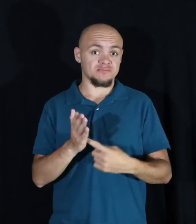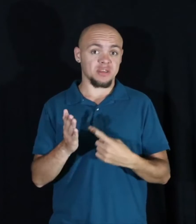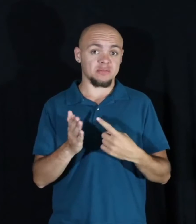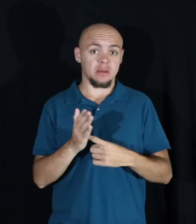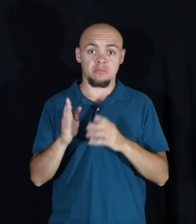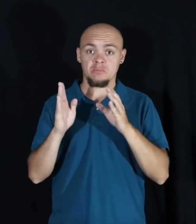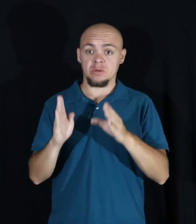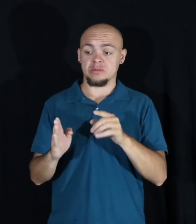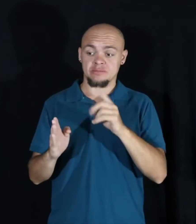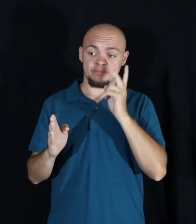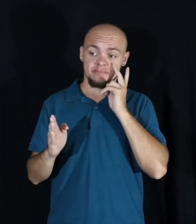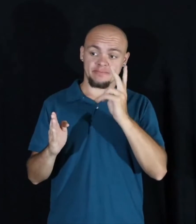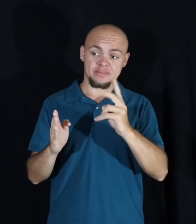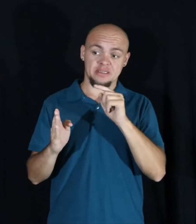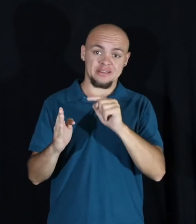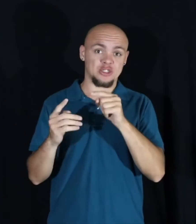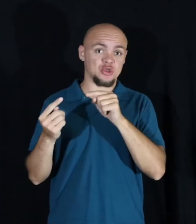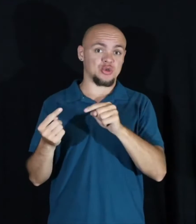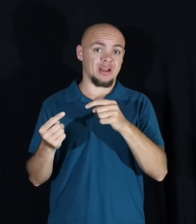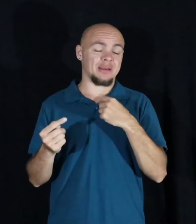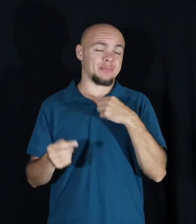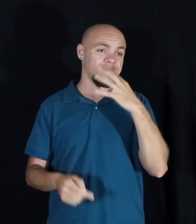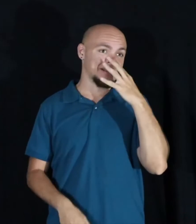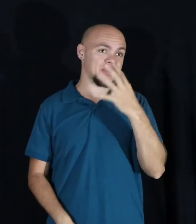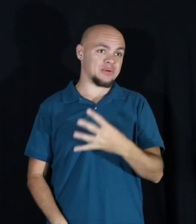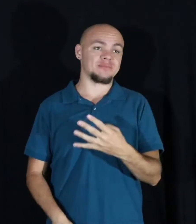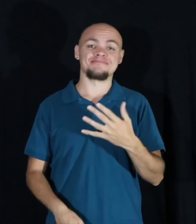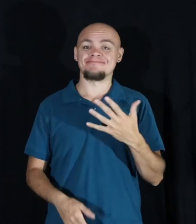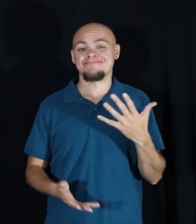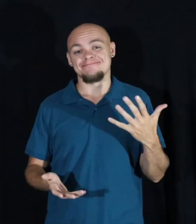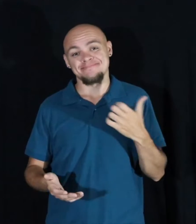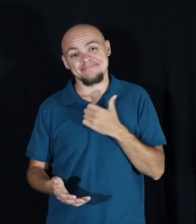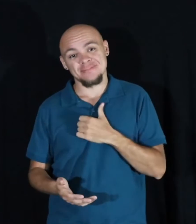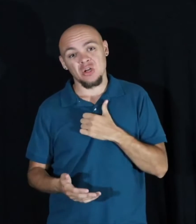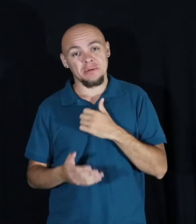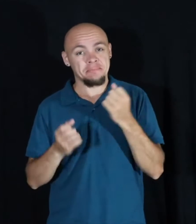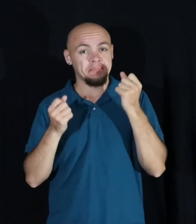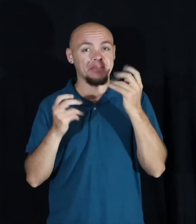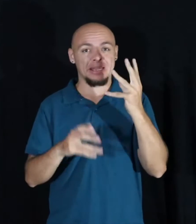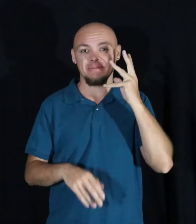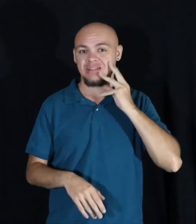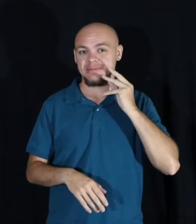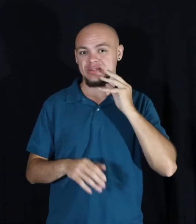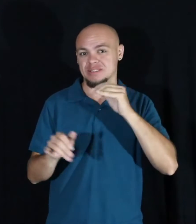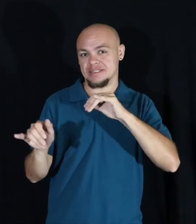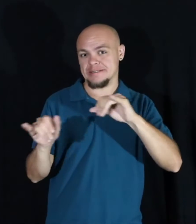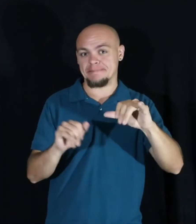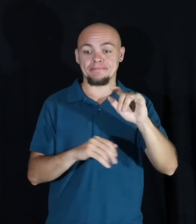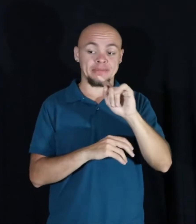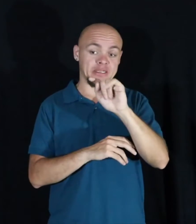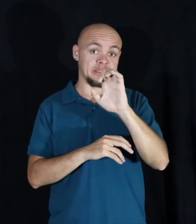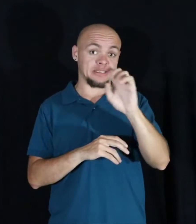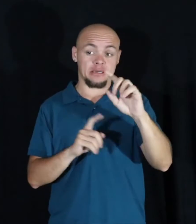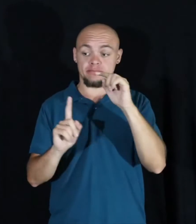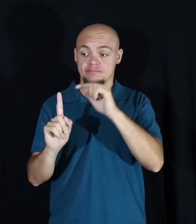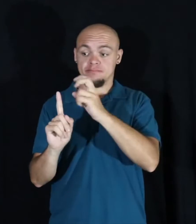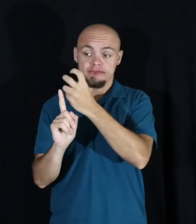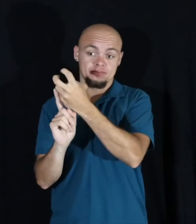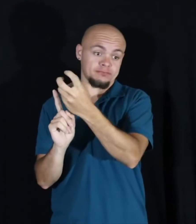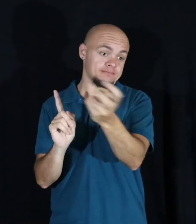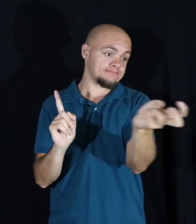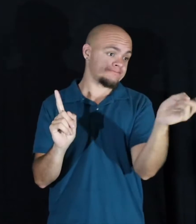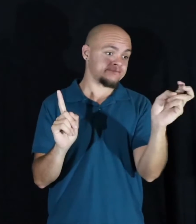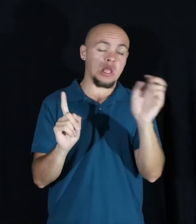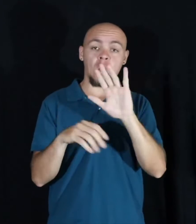that person. And unfortunately, I think many of us have. You see, Ted and everyone in the room that day had Alzheimer's